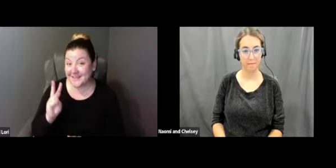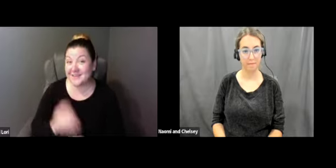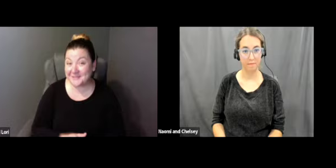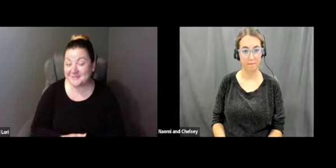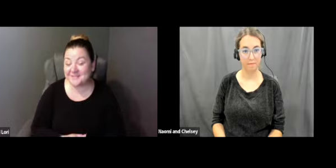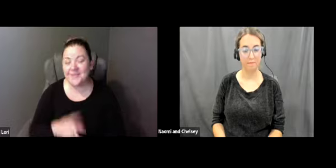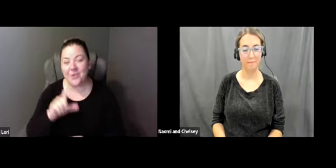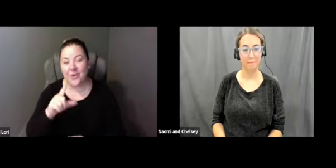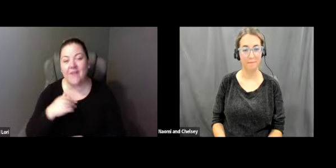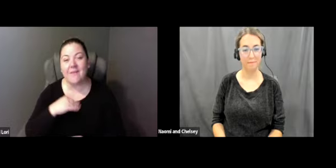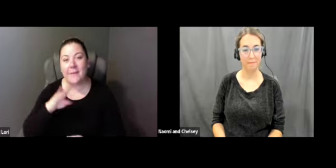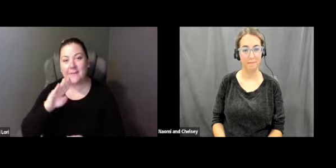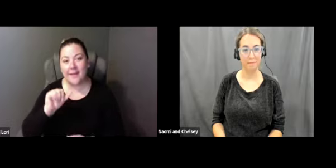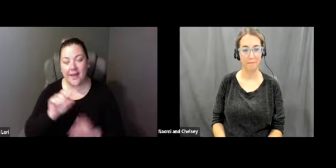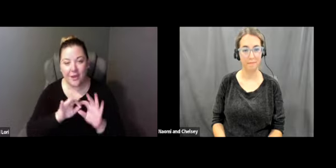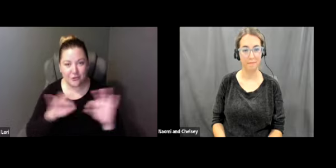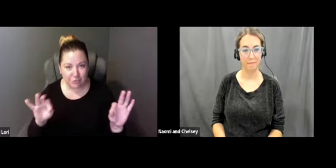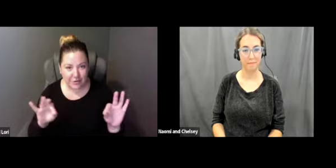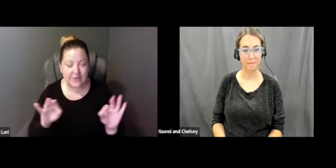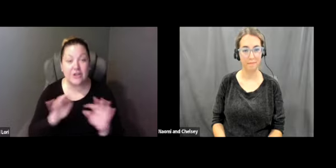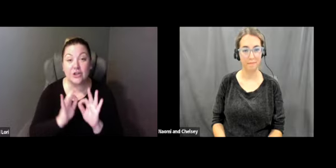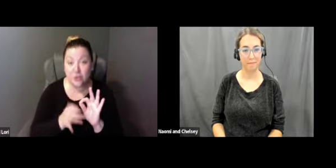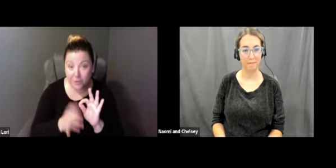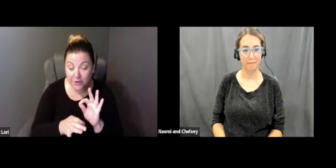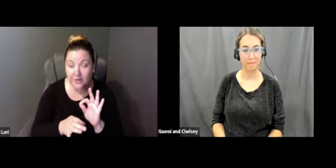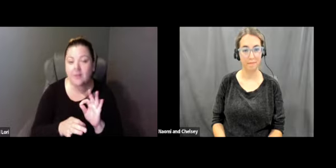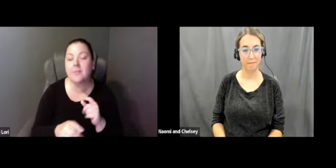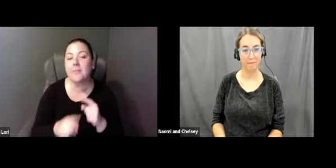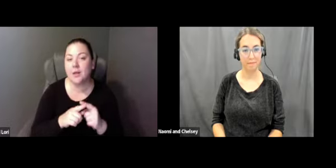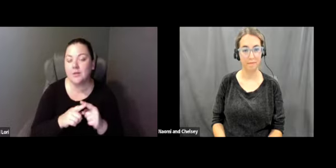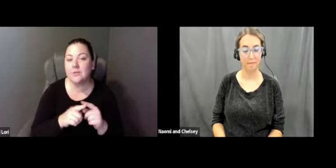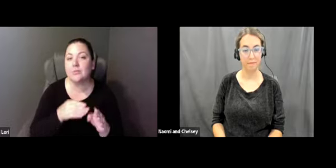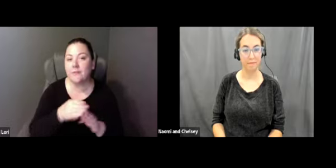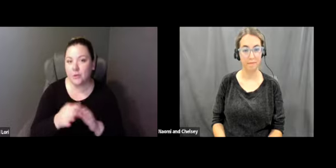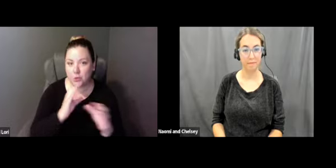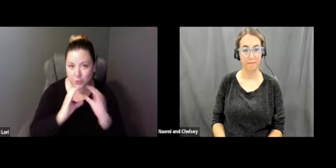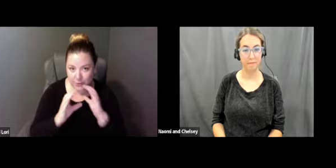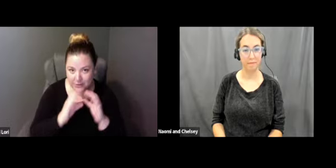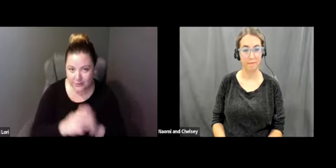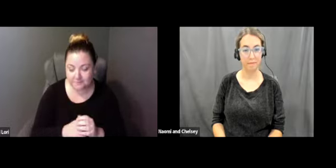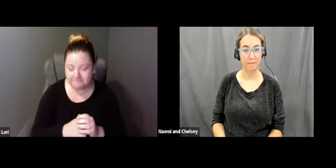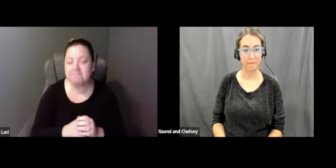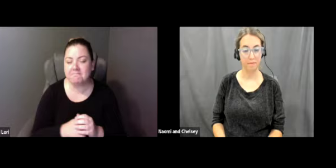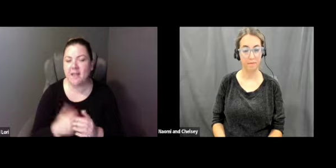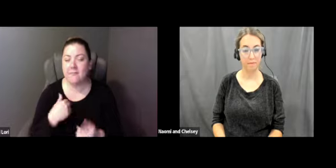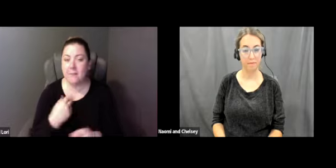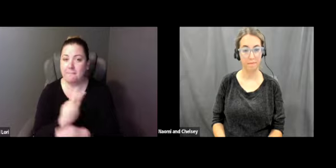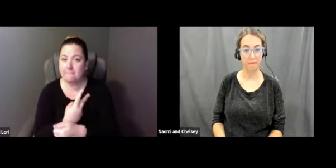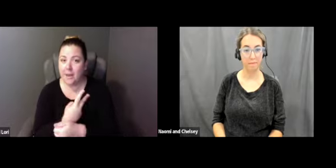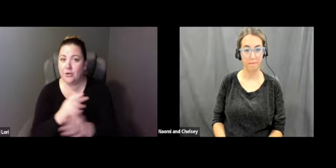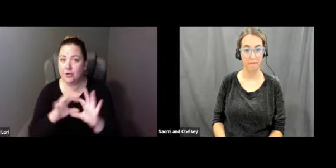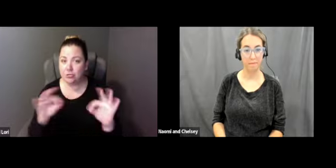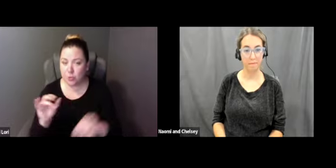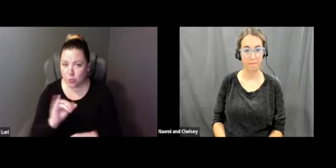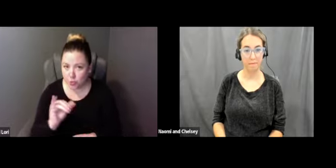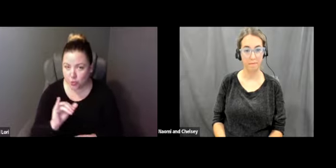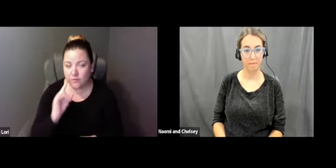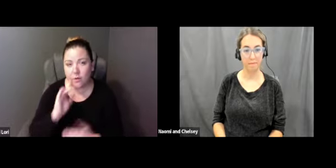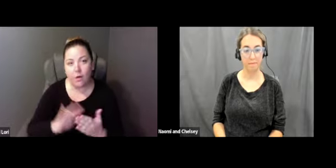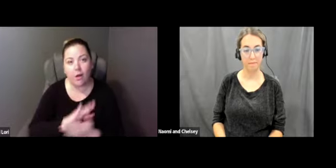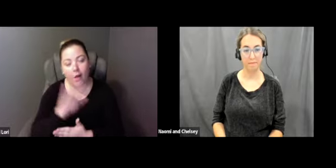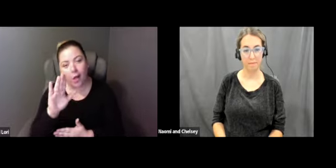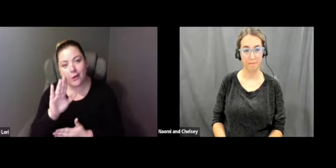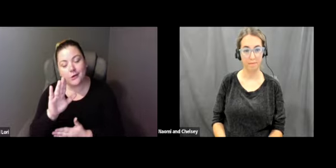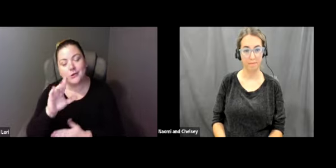her BA in American Sign Language, Interpreting, and Communications. Lori also has a master's degree in higher education